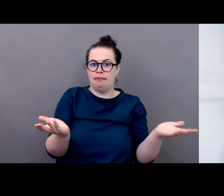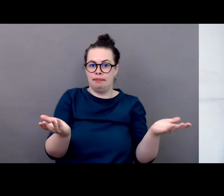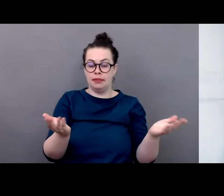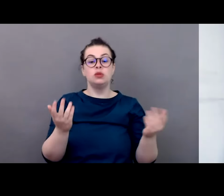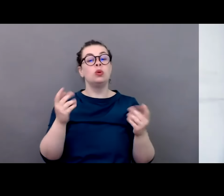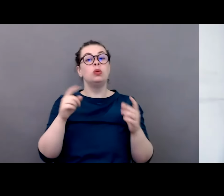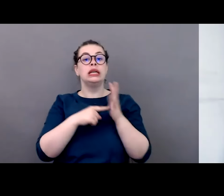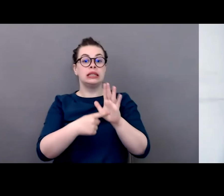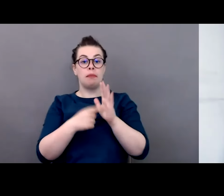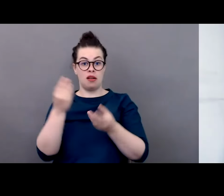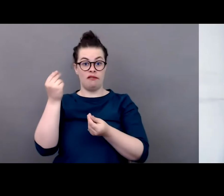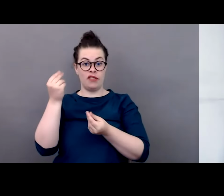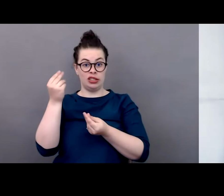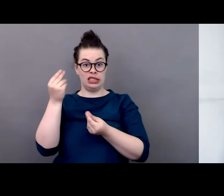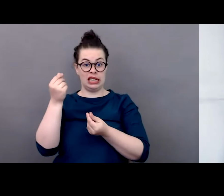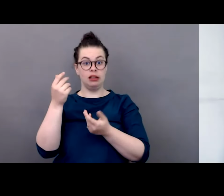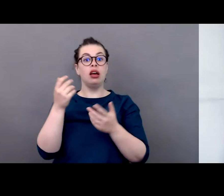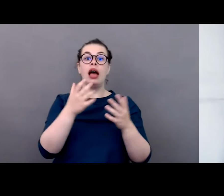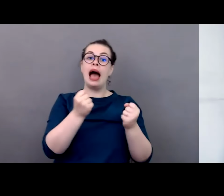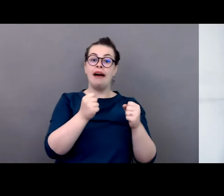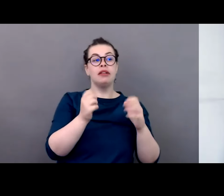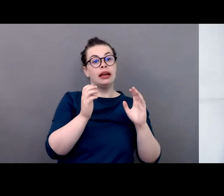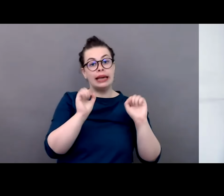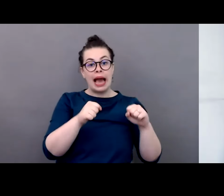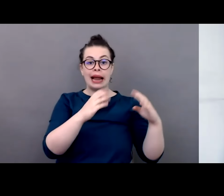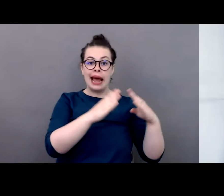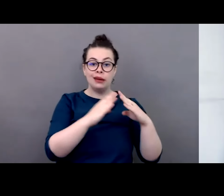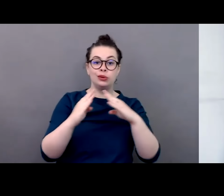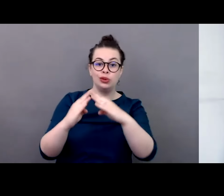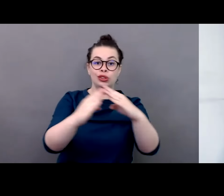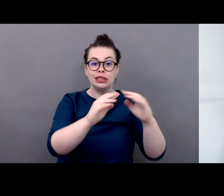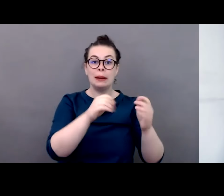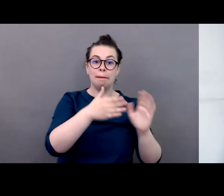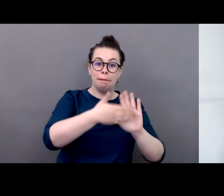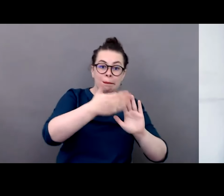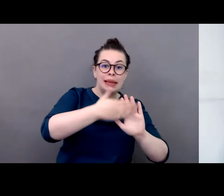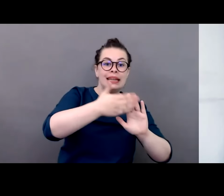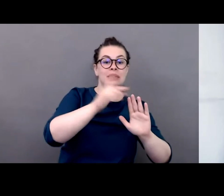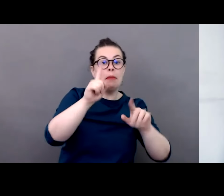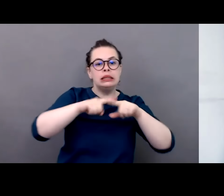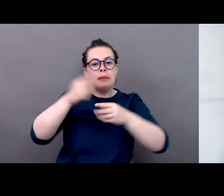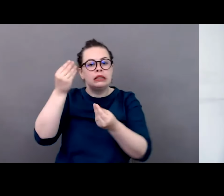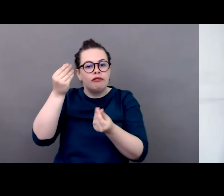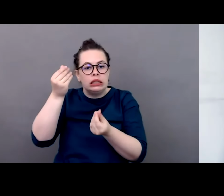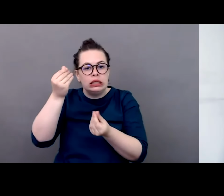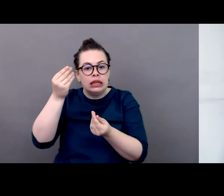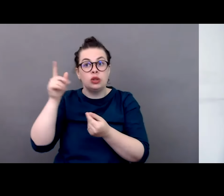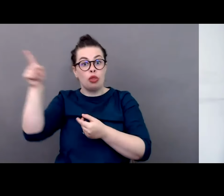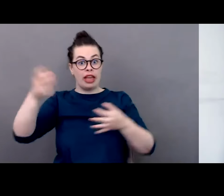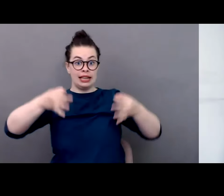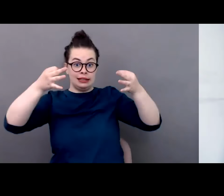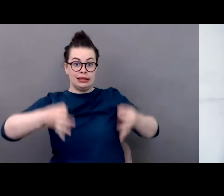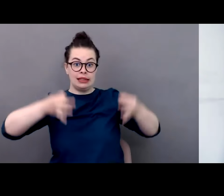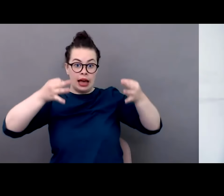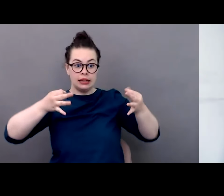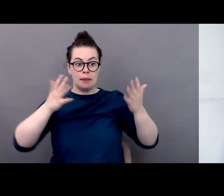implications of those rules were not present in the decision, and would be very important and interesting if the committee